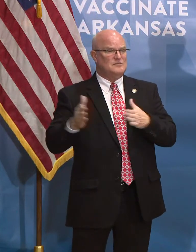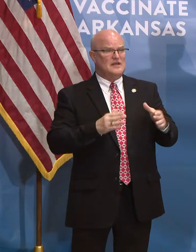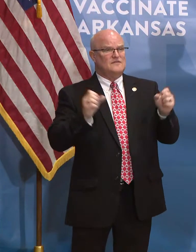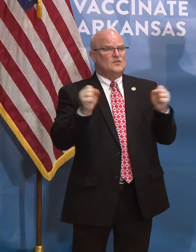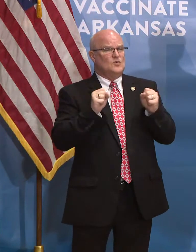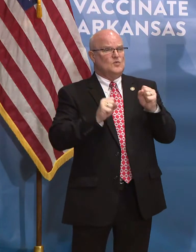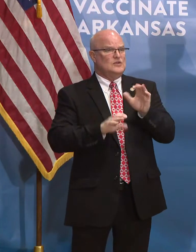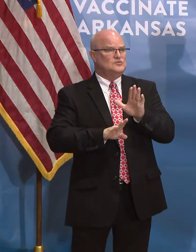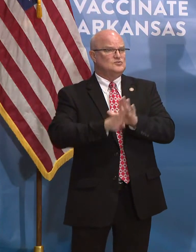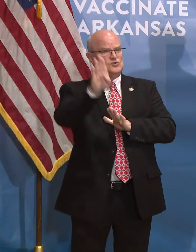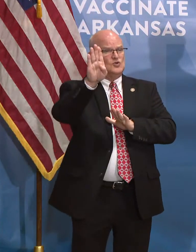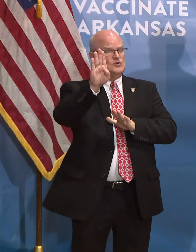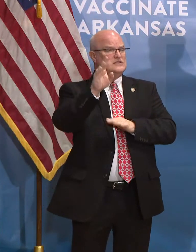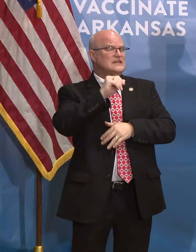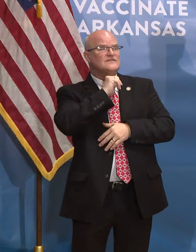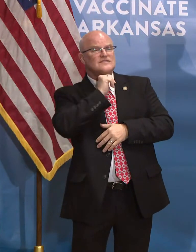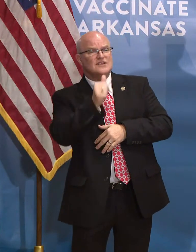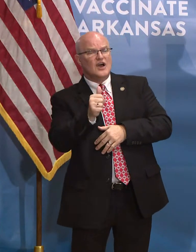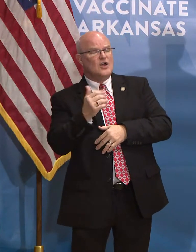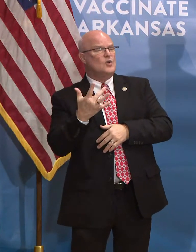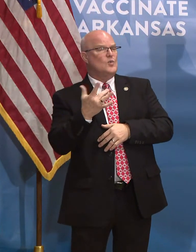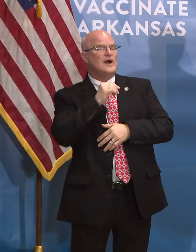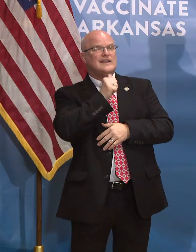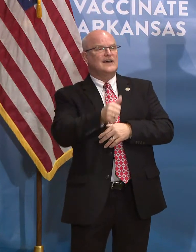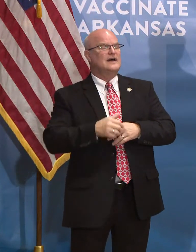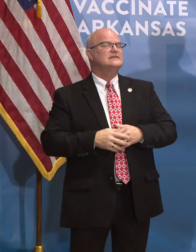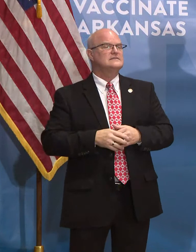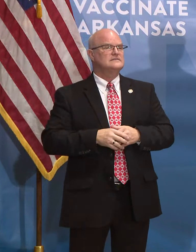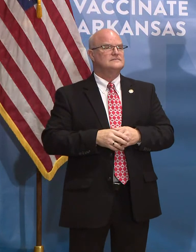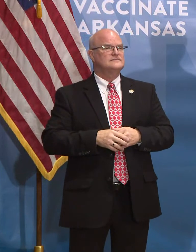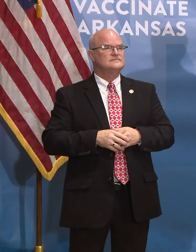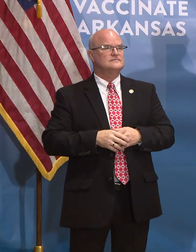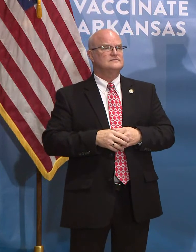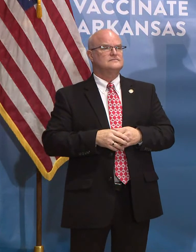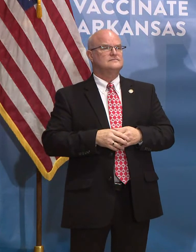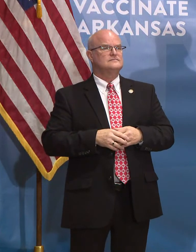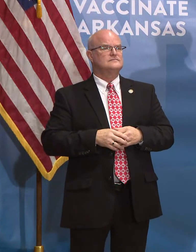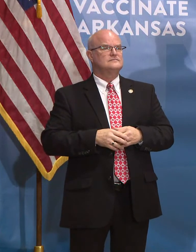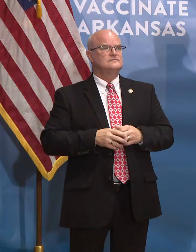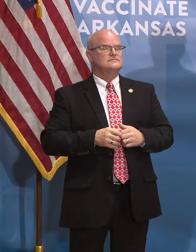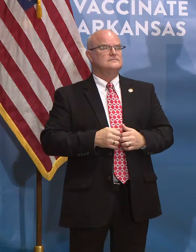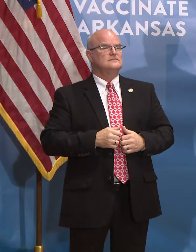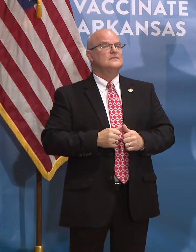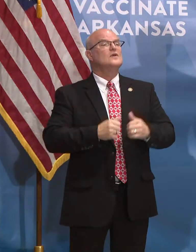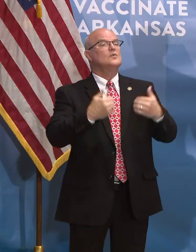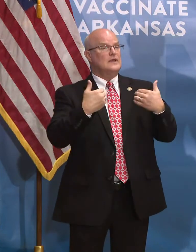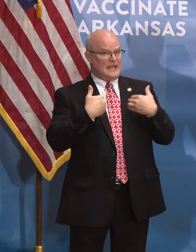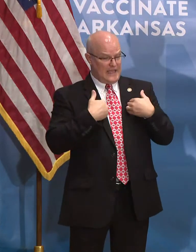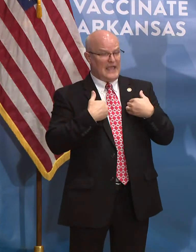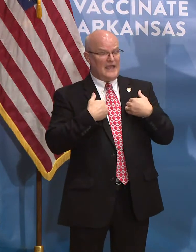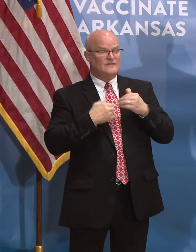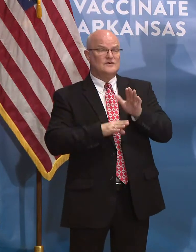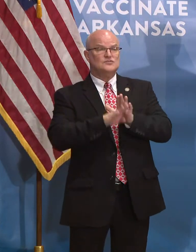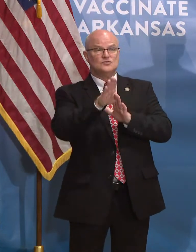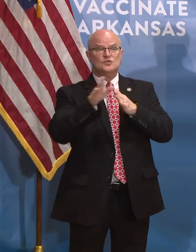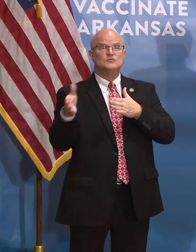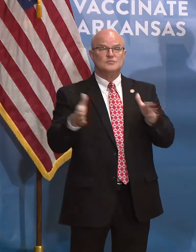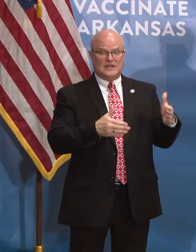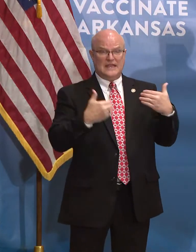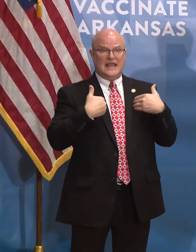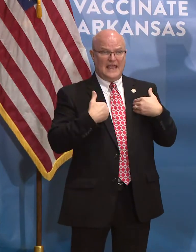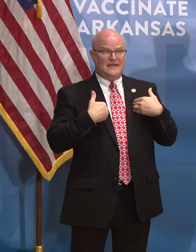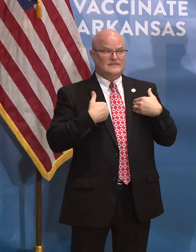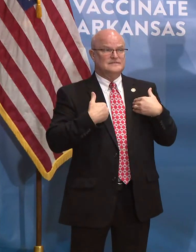winter surge? And if not, why wasn't one created? We do have a surge plan. We